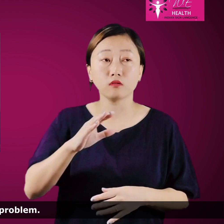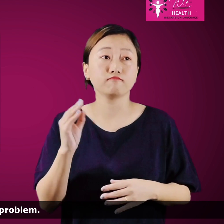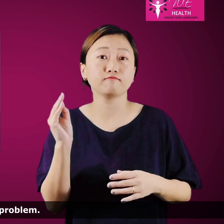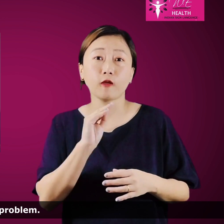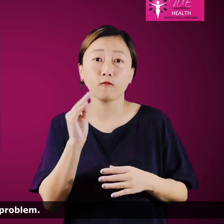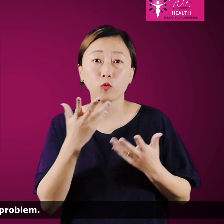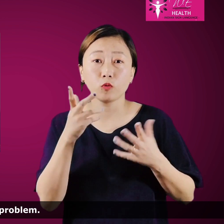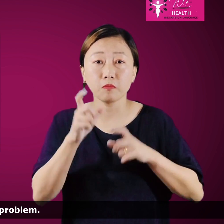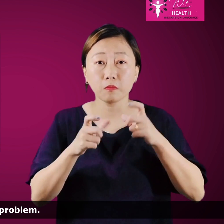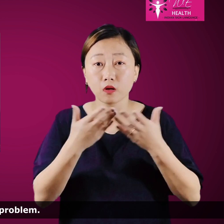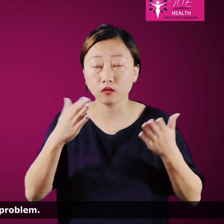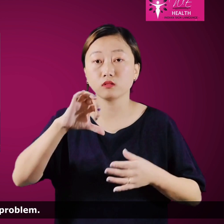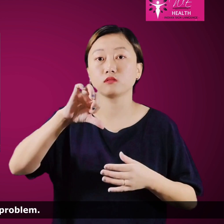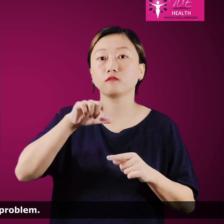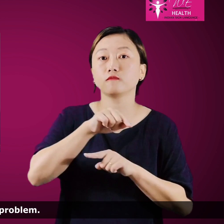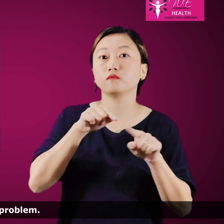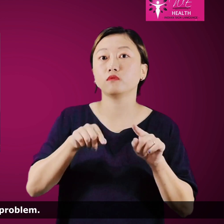9% women may have this problem